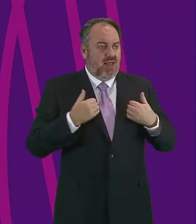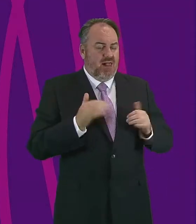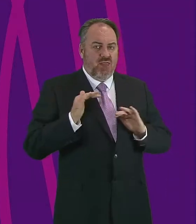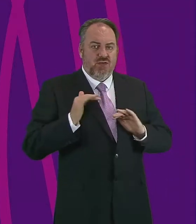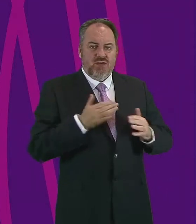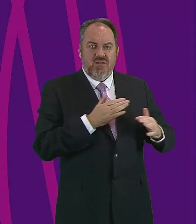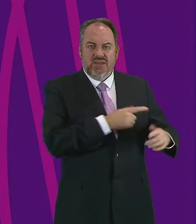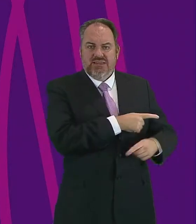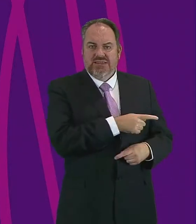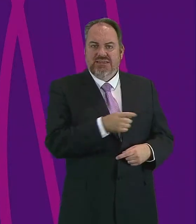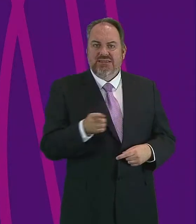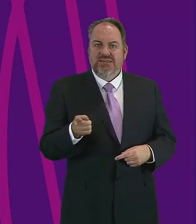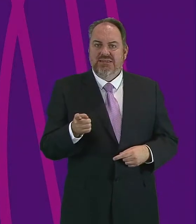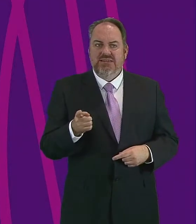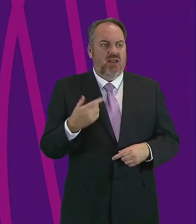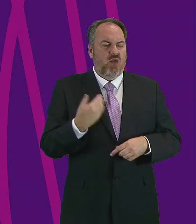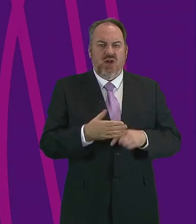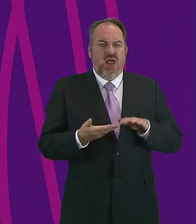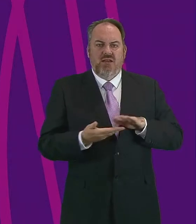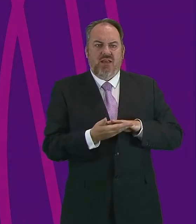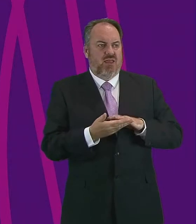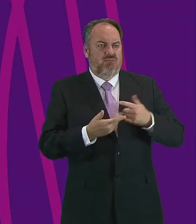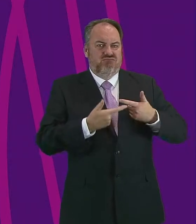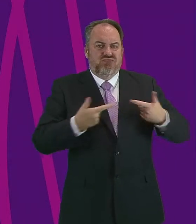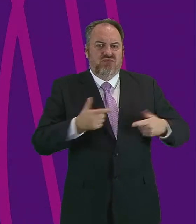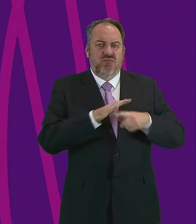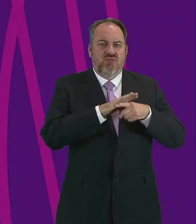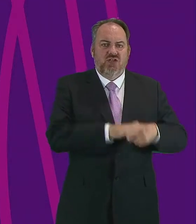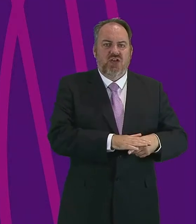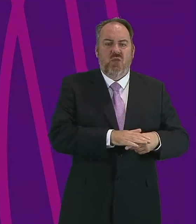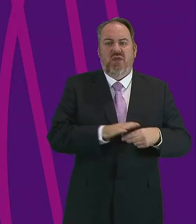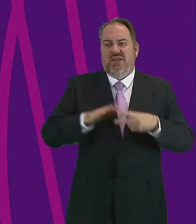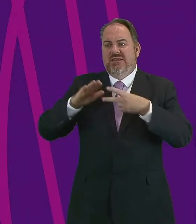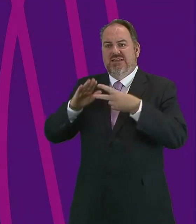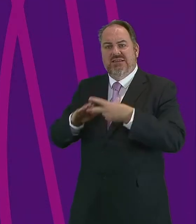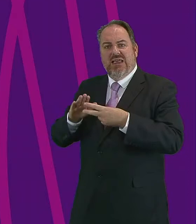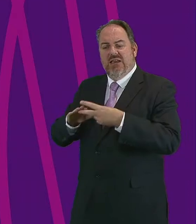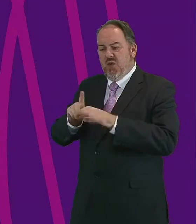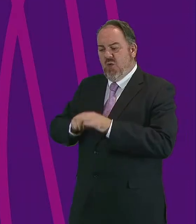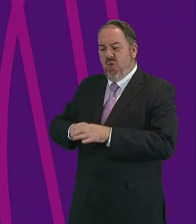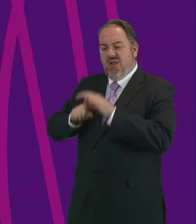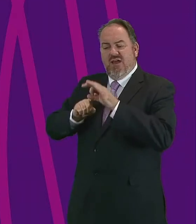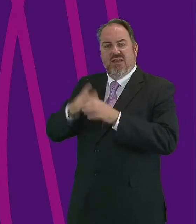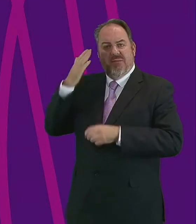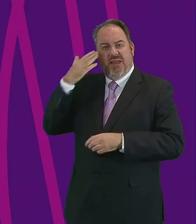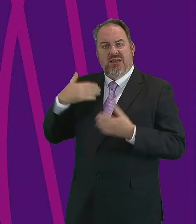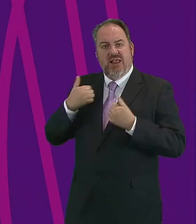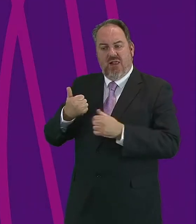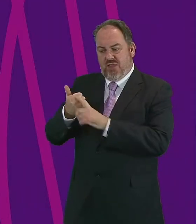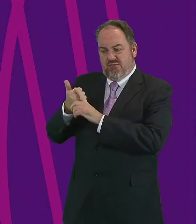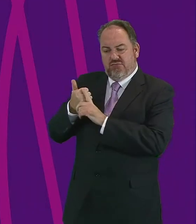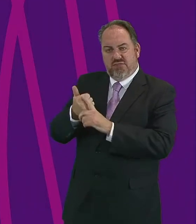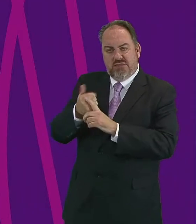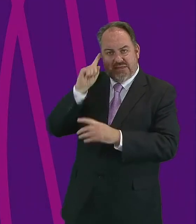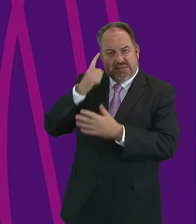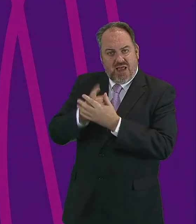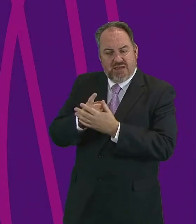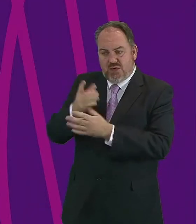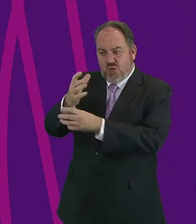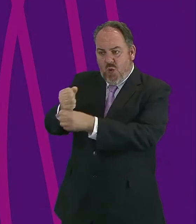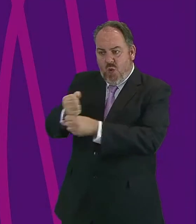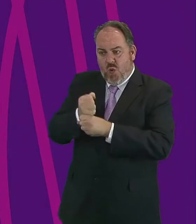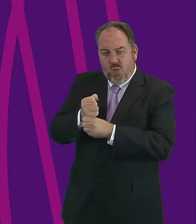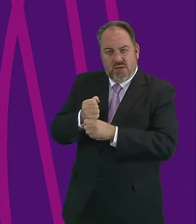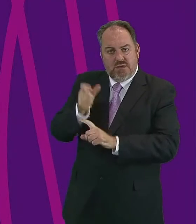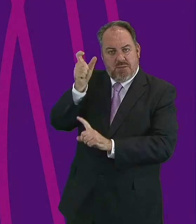such that we need to dispense with the important safeguards of a second qualified mental health professional signing off on a detention order. Is he